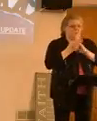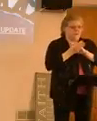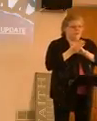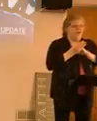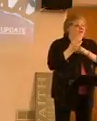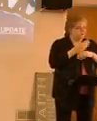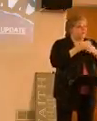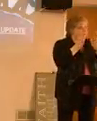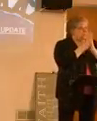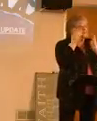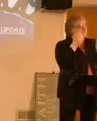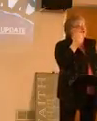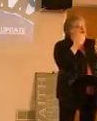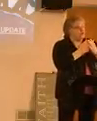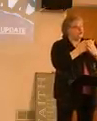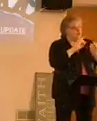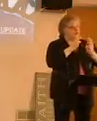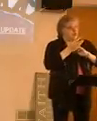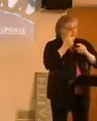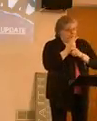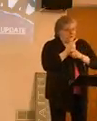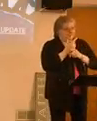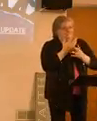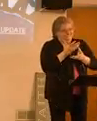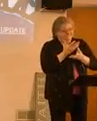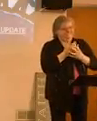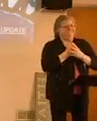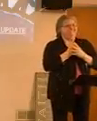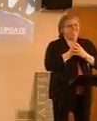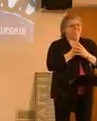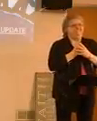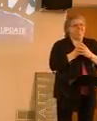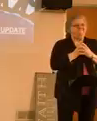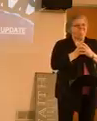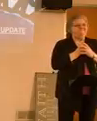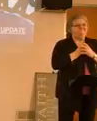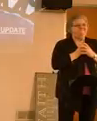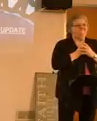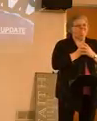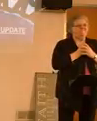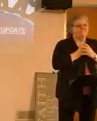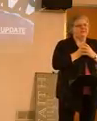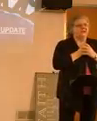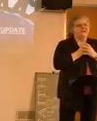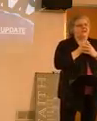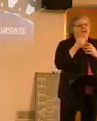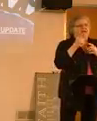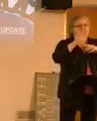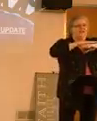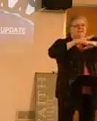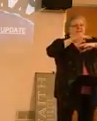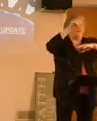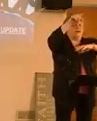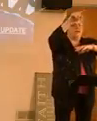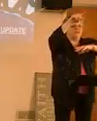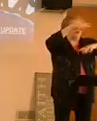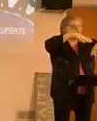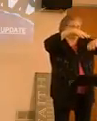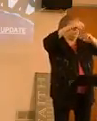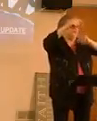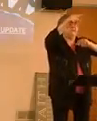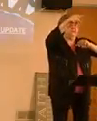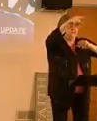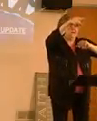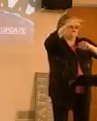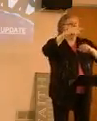for that to happen, pray for spring to come late March. As you look on that back table back there when you're in the building, you want to